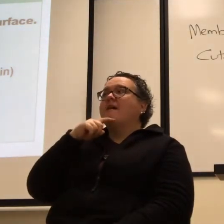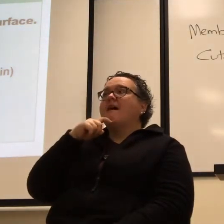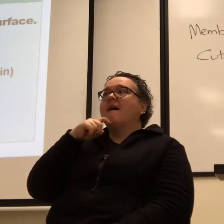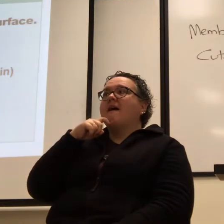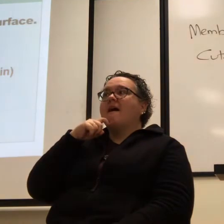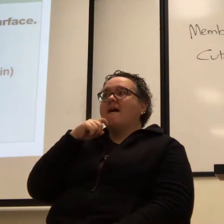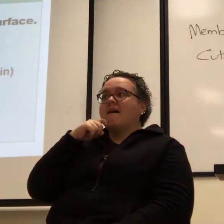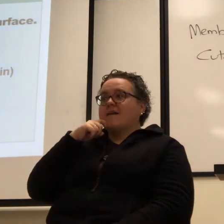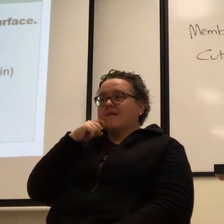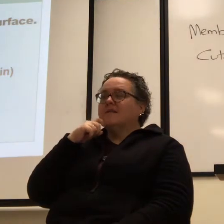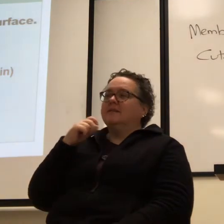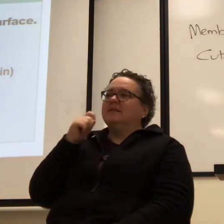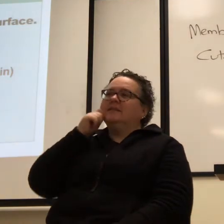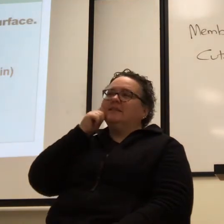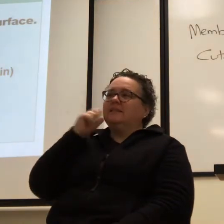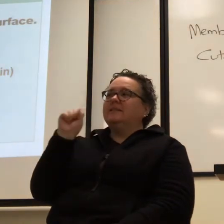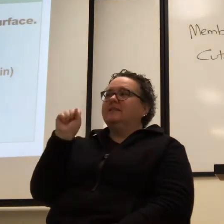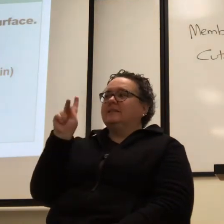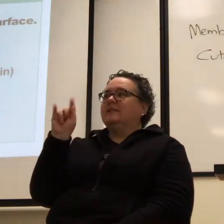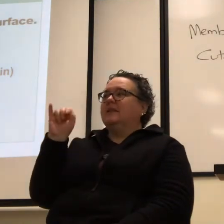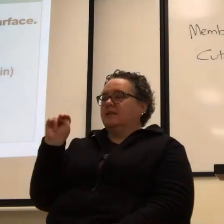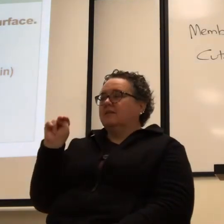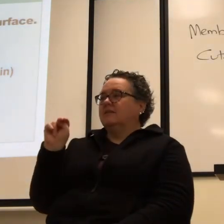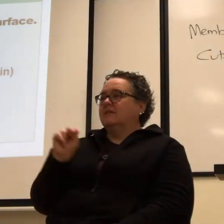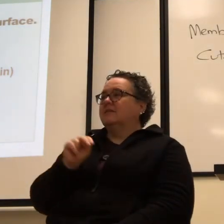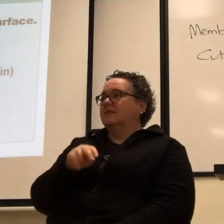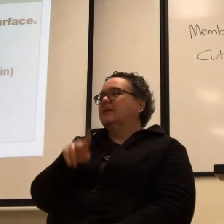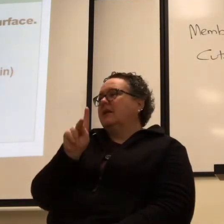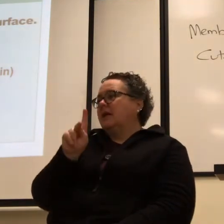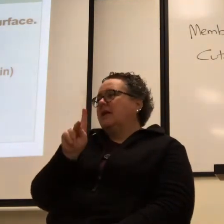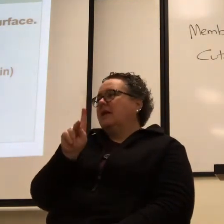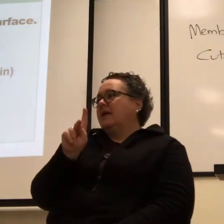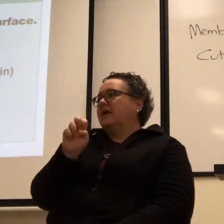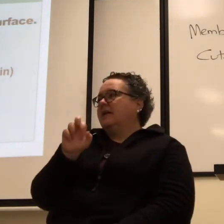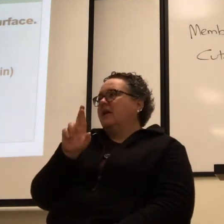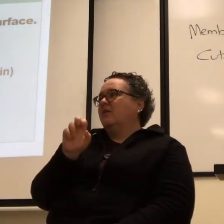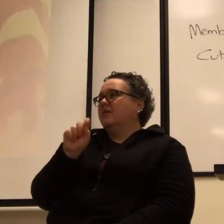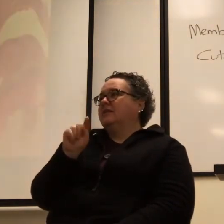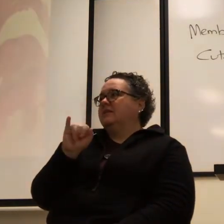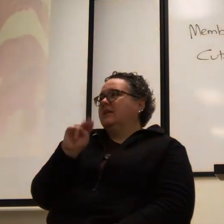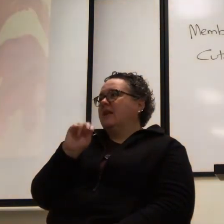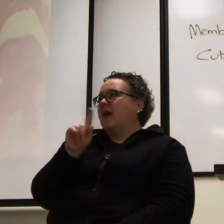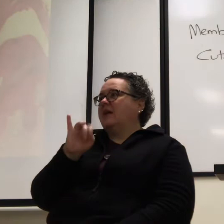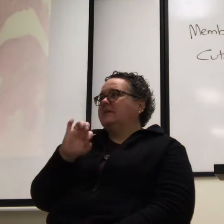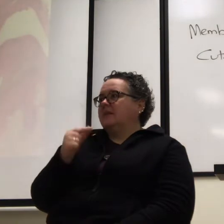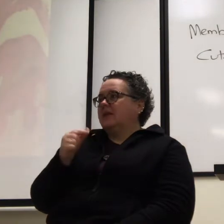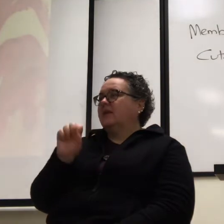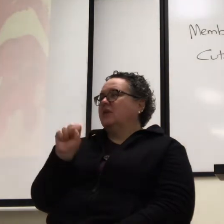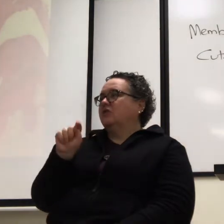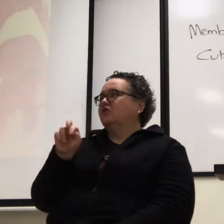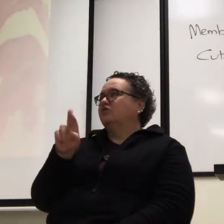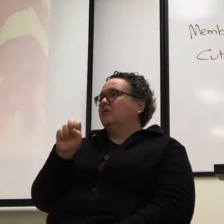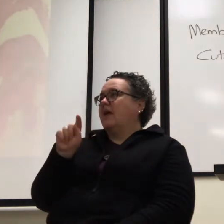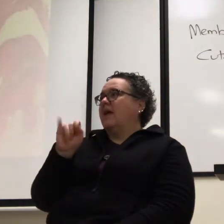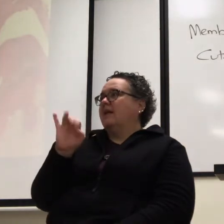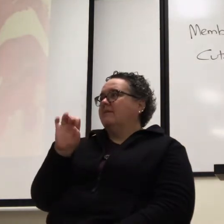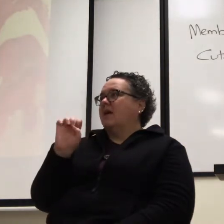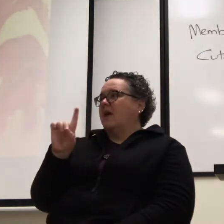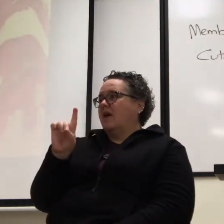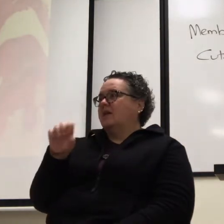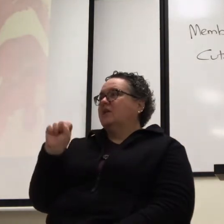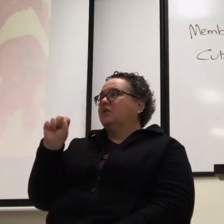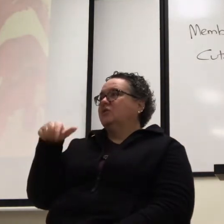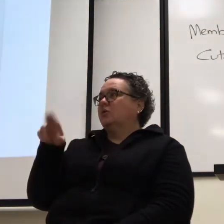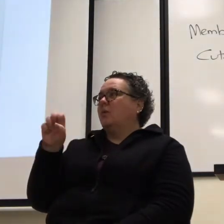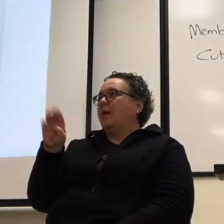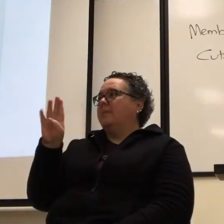And it's skin. The keratinizing, stratified, squamous ET. Right there. We already looked at that. Okay,